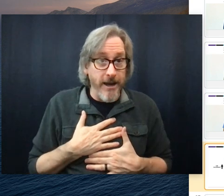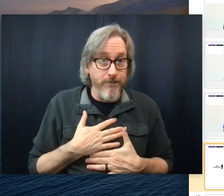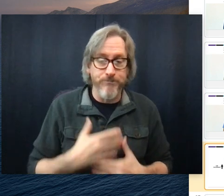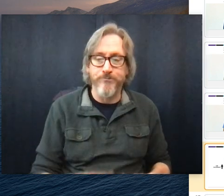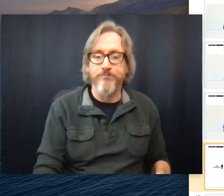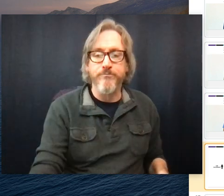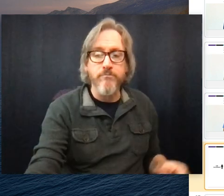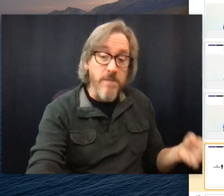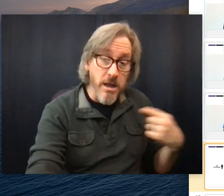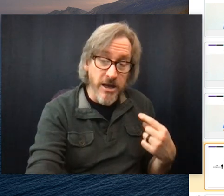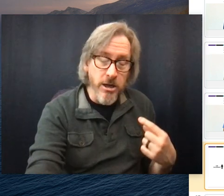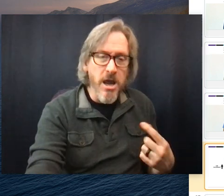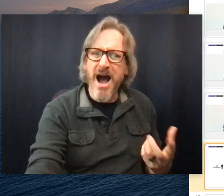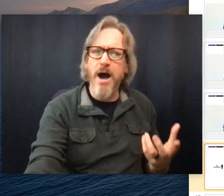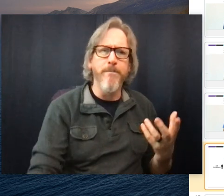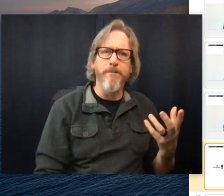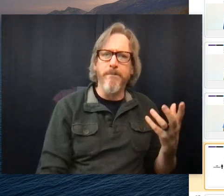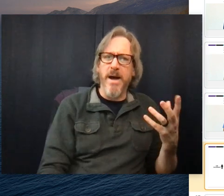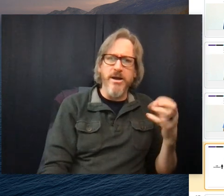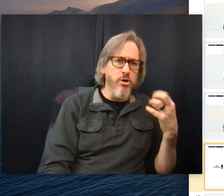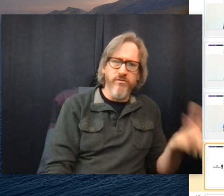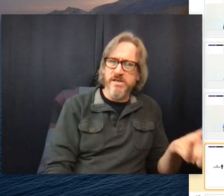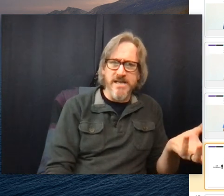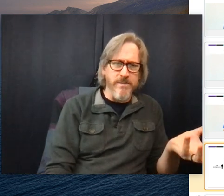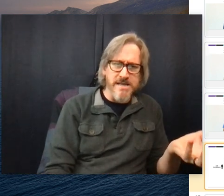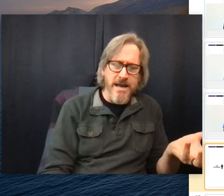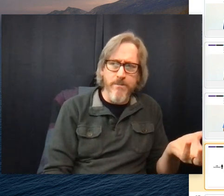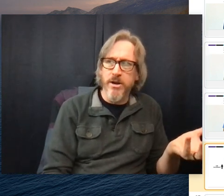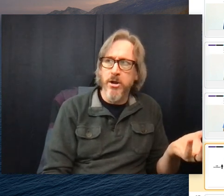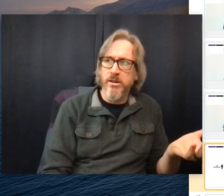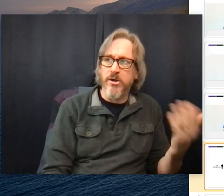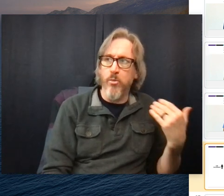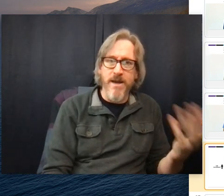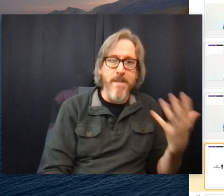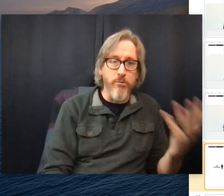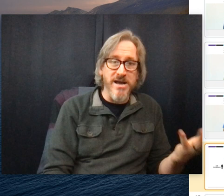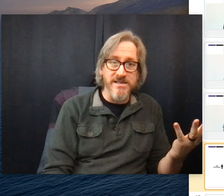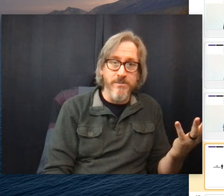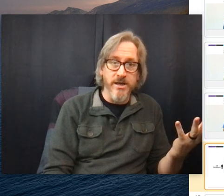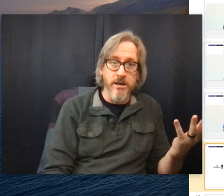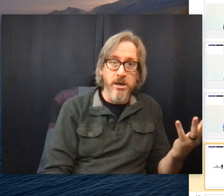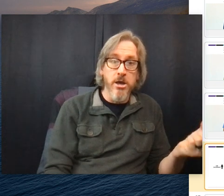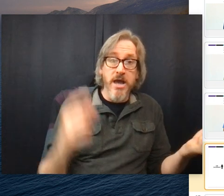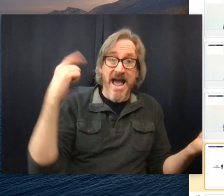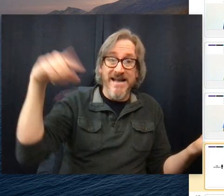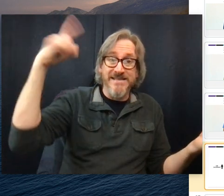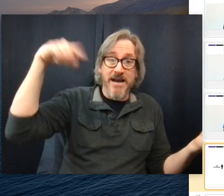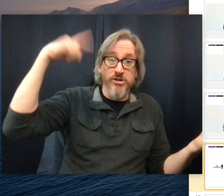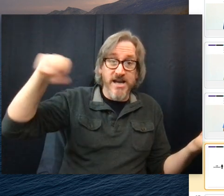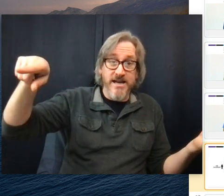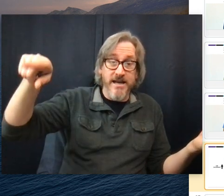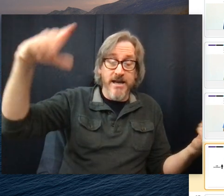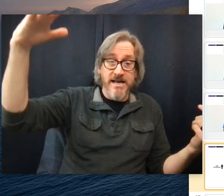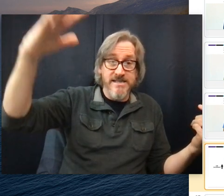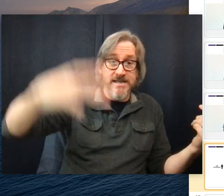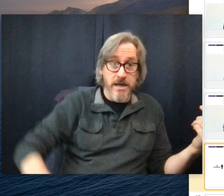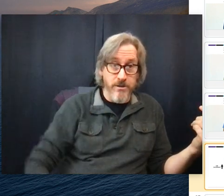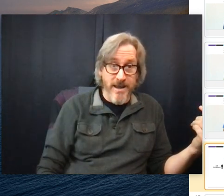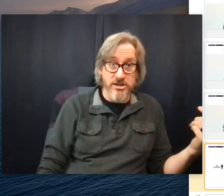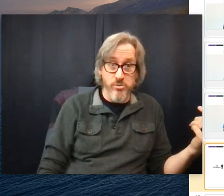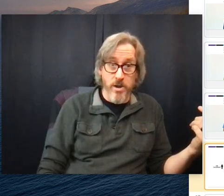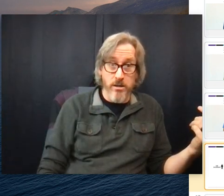your body. And I don't know if you're the same as I am, but like when I'm memorizing something, as I'm reciting it, I